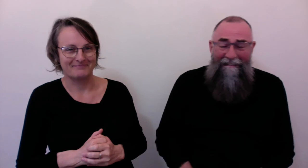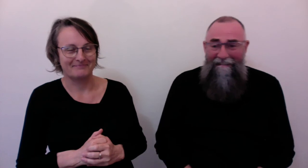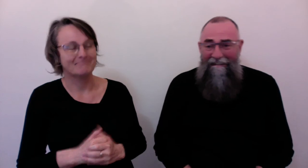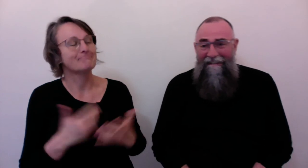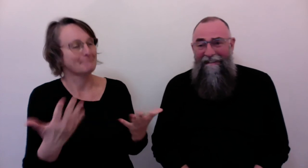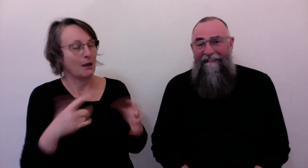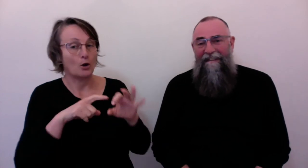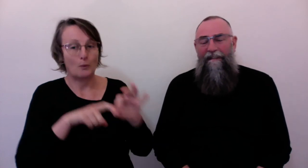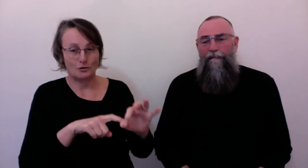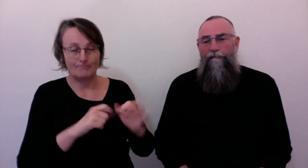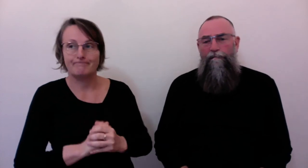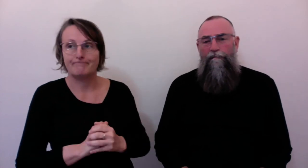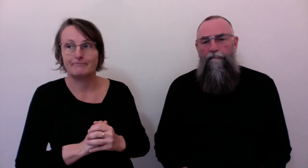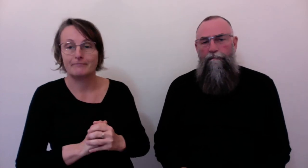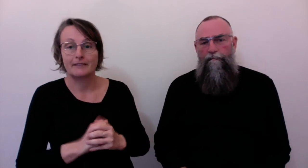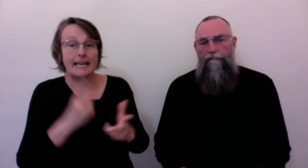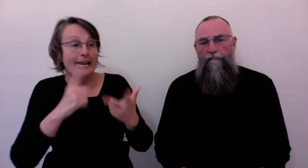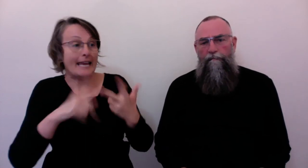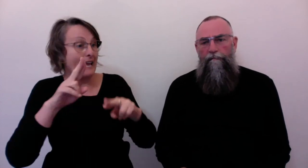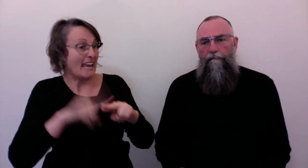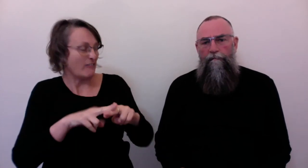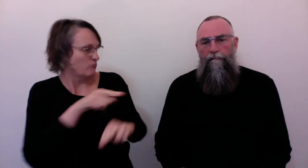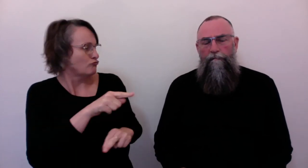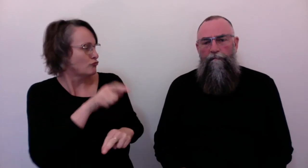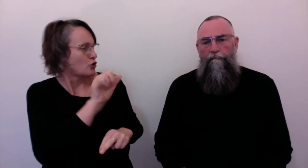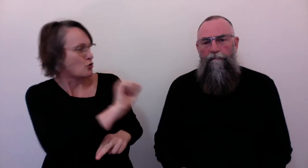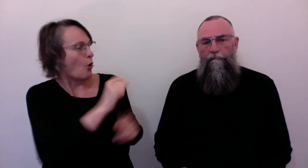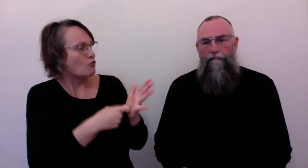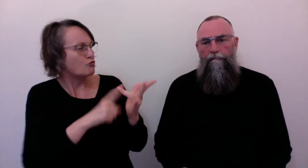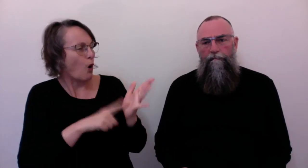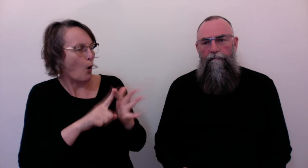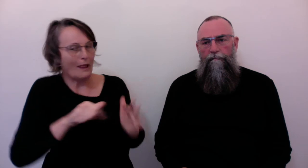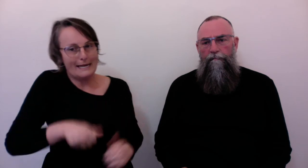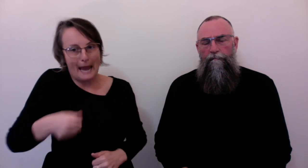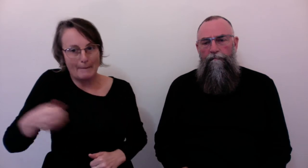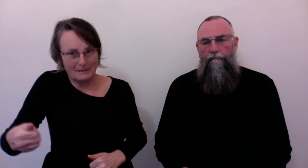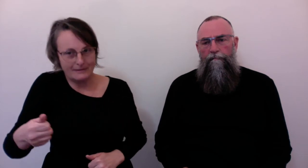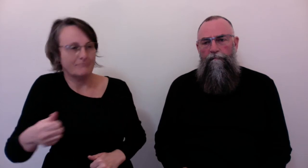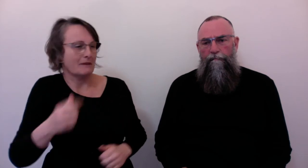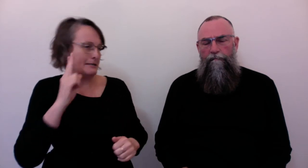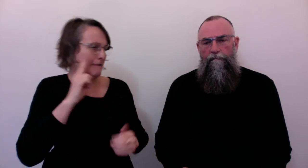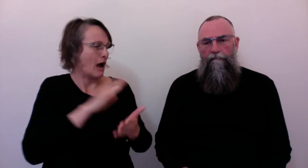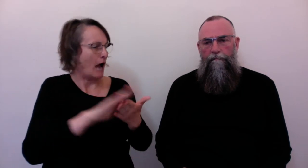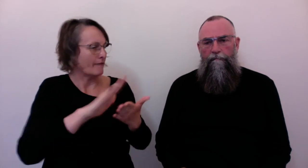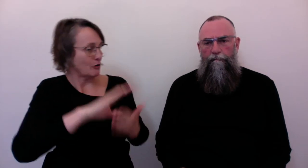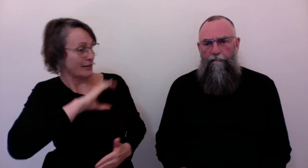it's discrimination if they were to give the same role you're in to someone who's able-bodied under the term they're